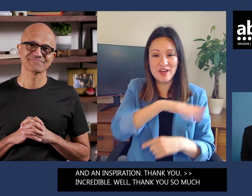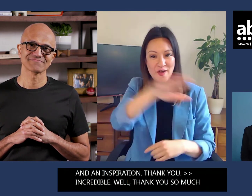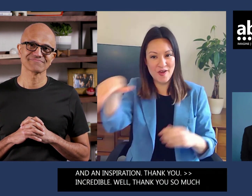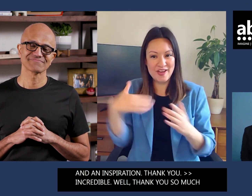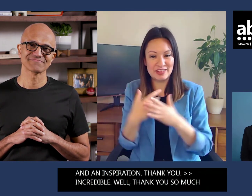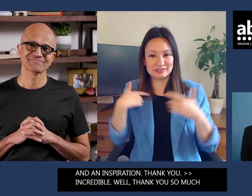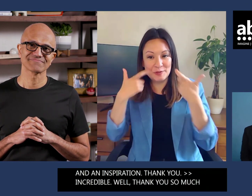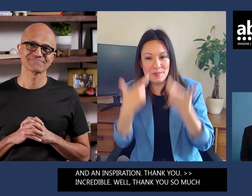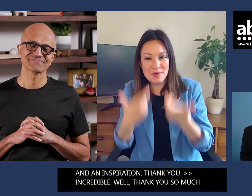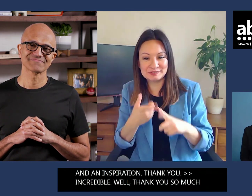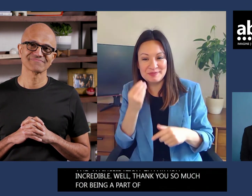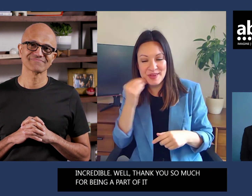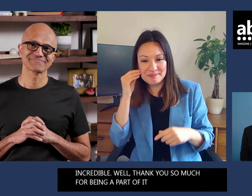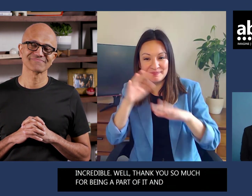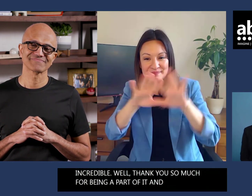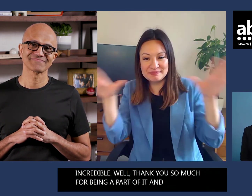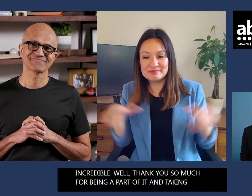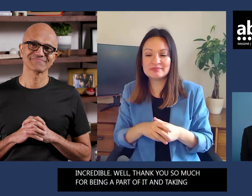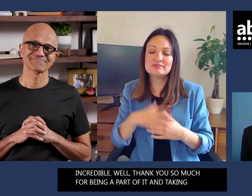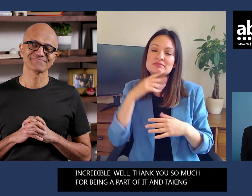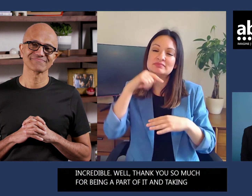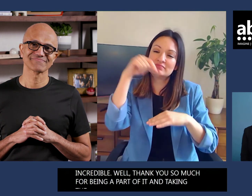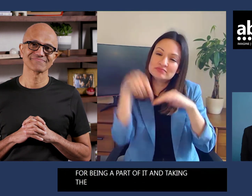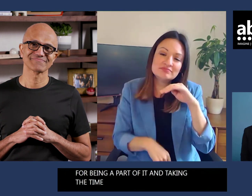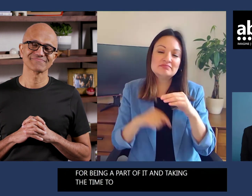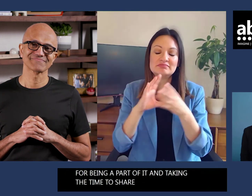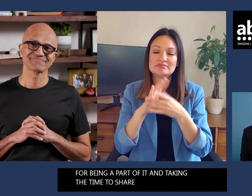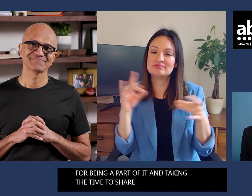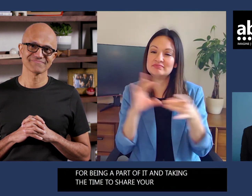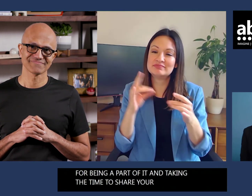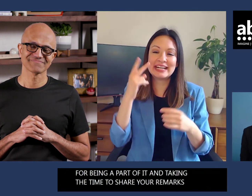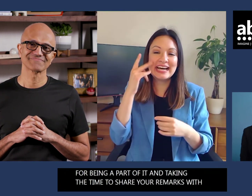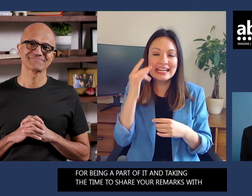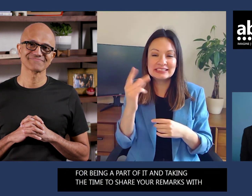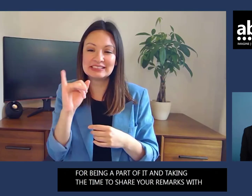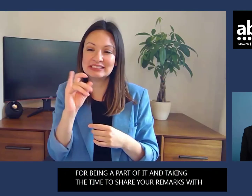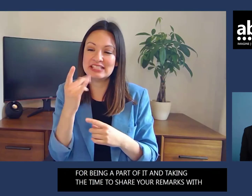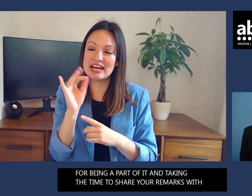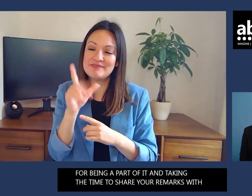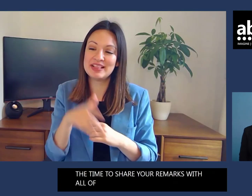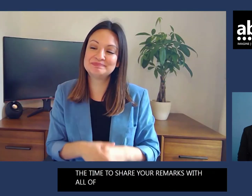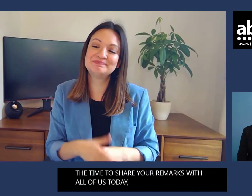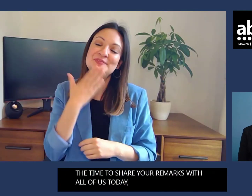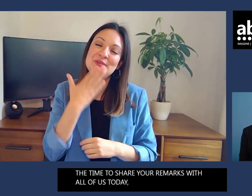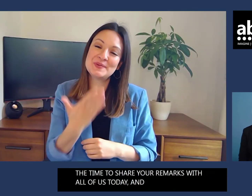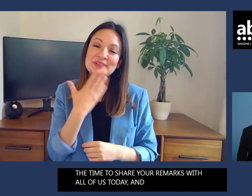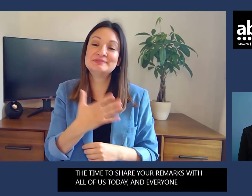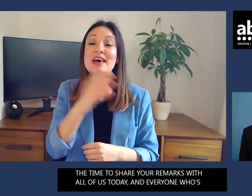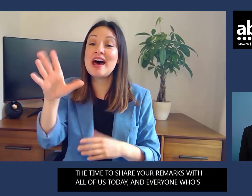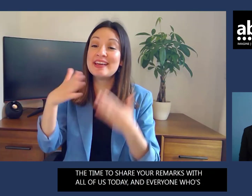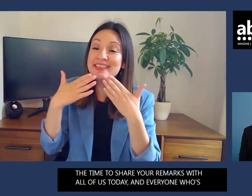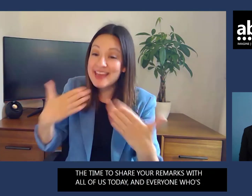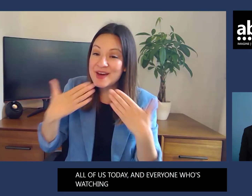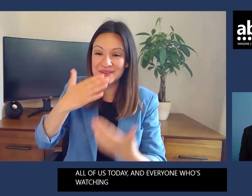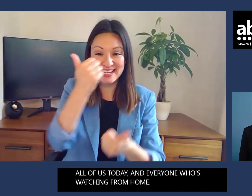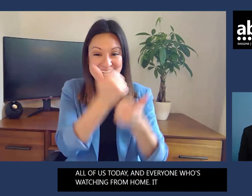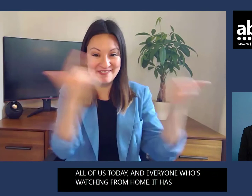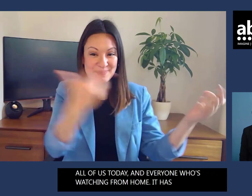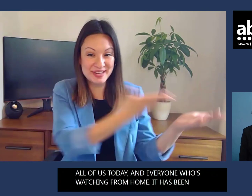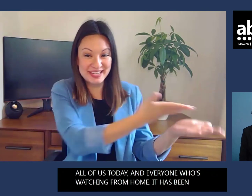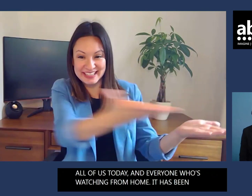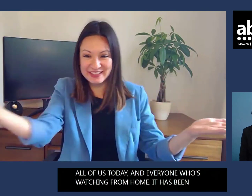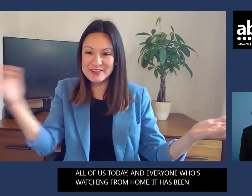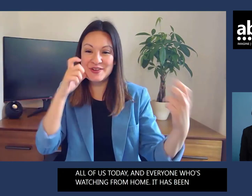community, for who you are, what you do, and the inspiration energy that you bring to